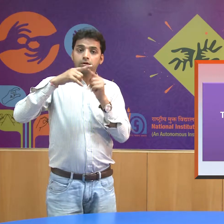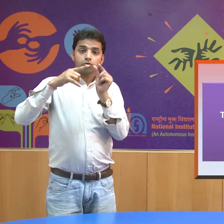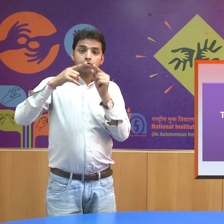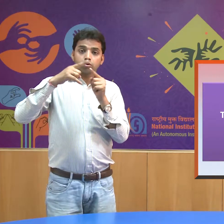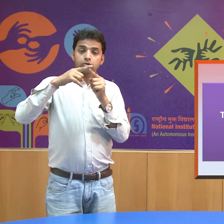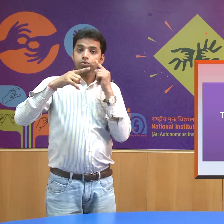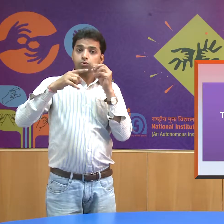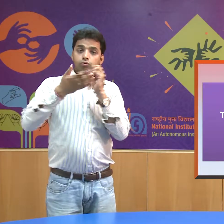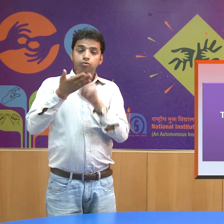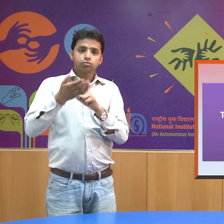during medieval periods?